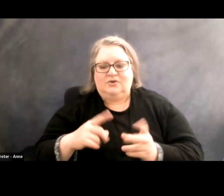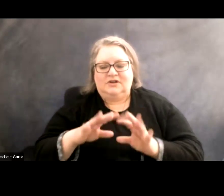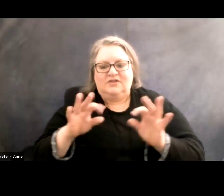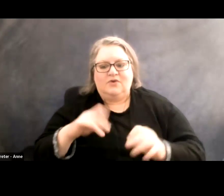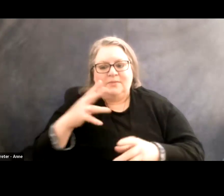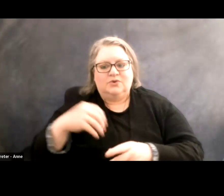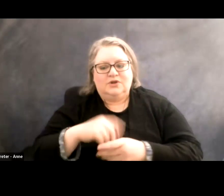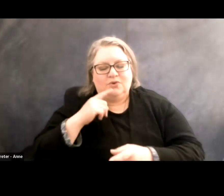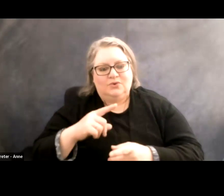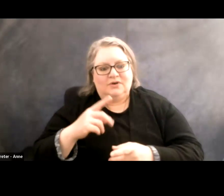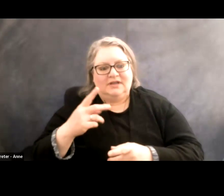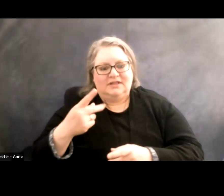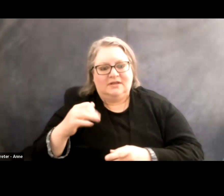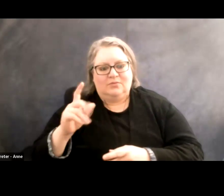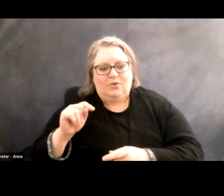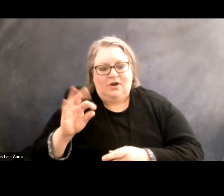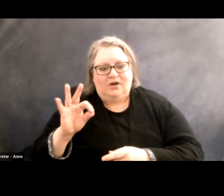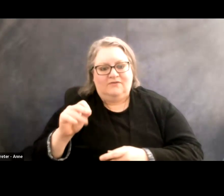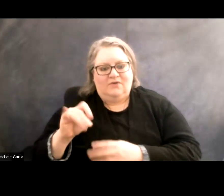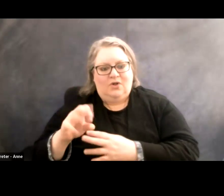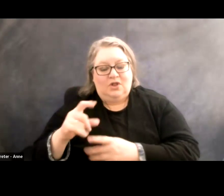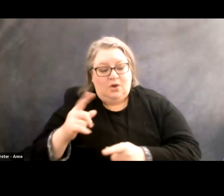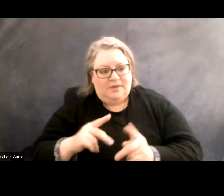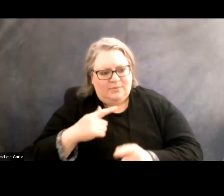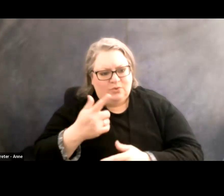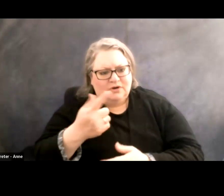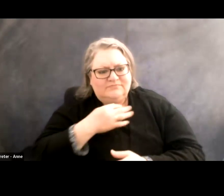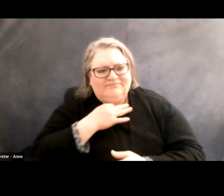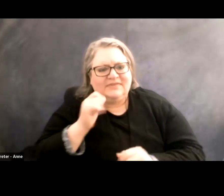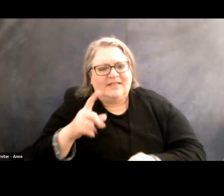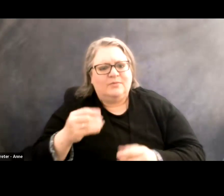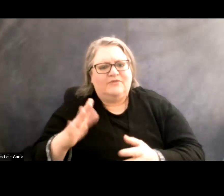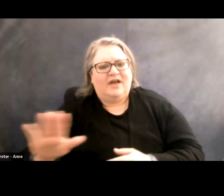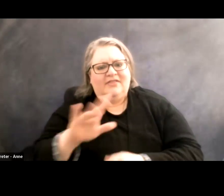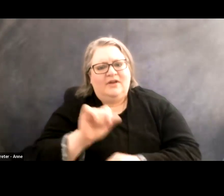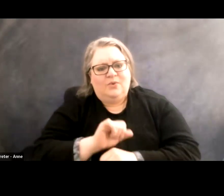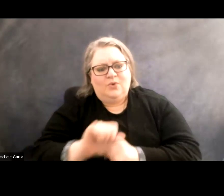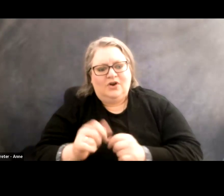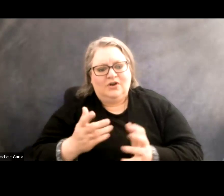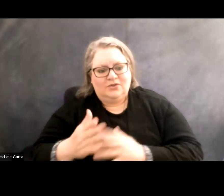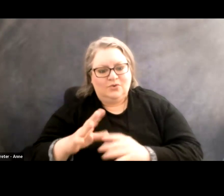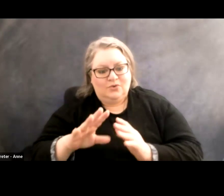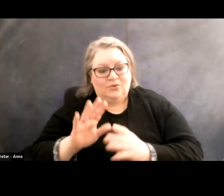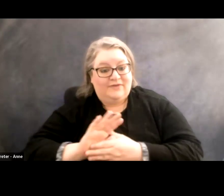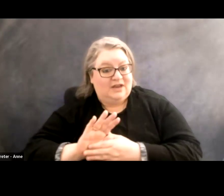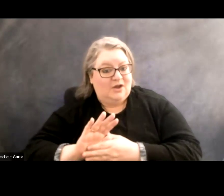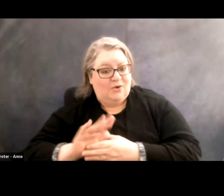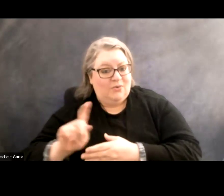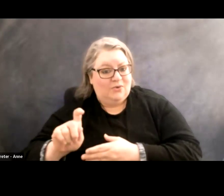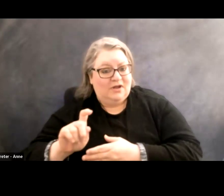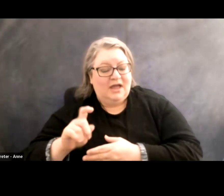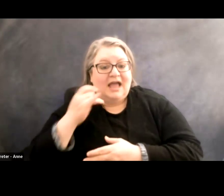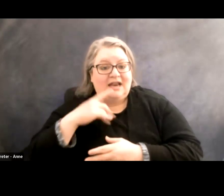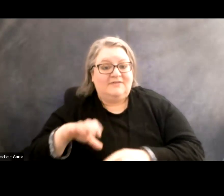include in the portfolio. Some folks were wondering, can they provide their work through video? And if they